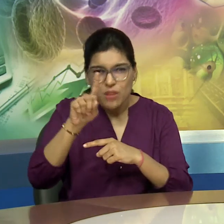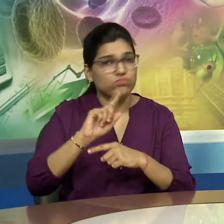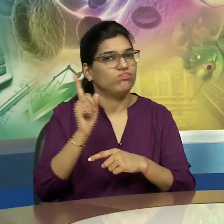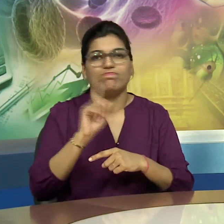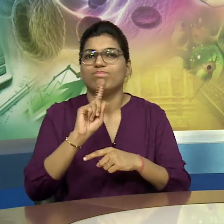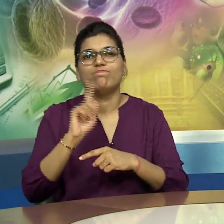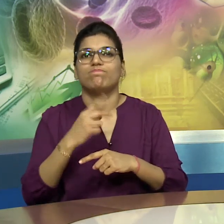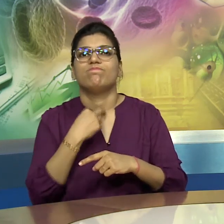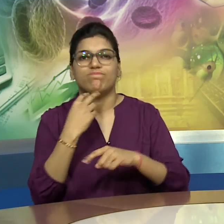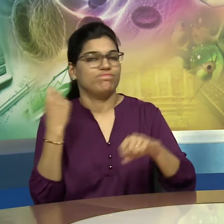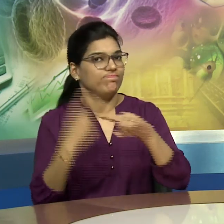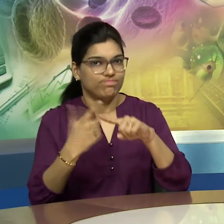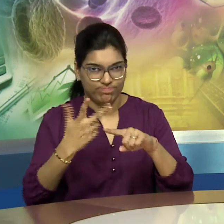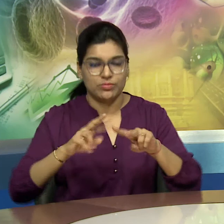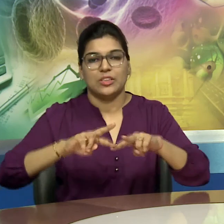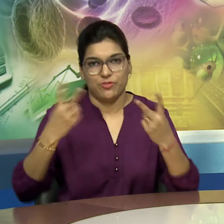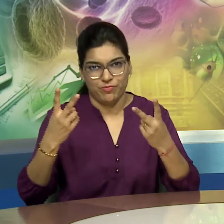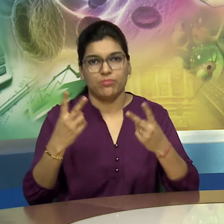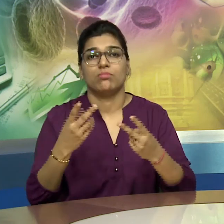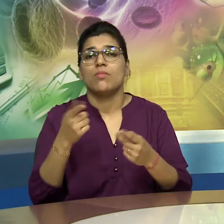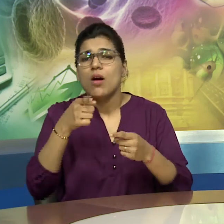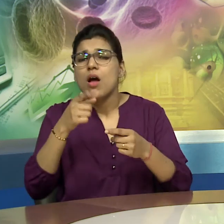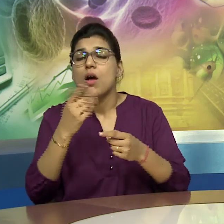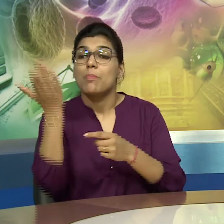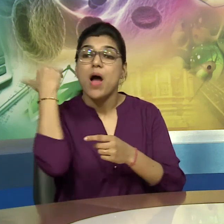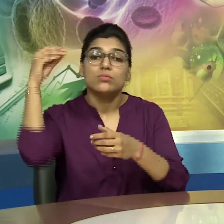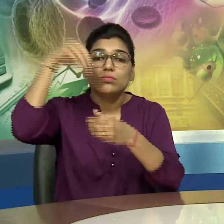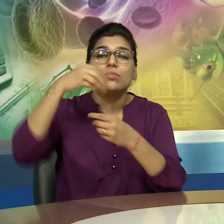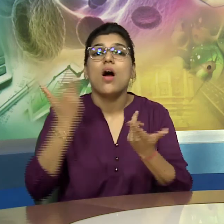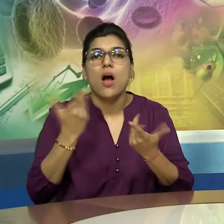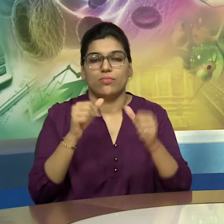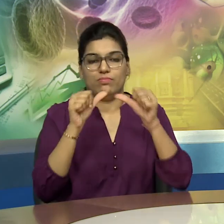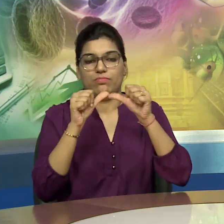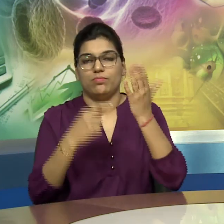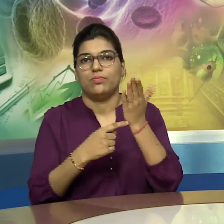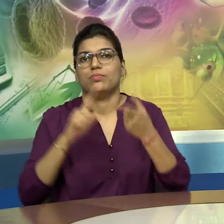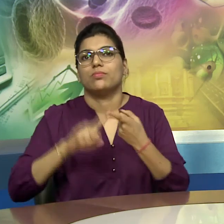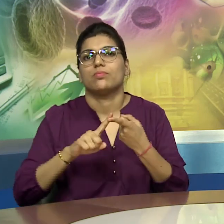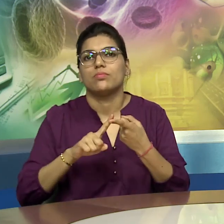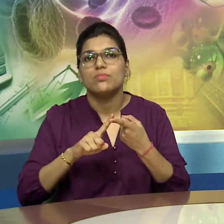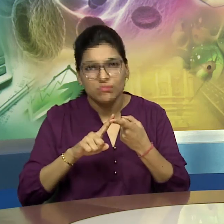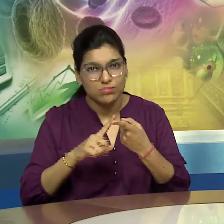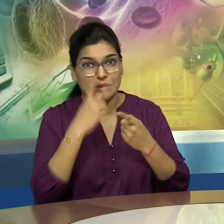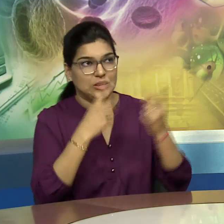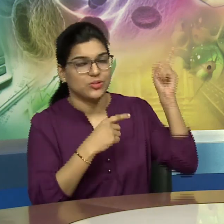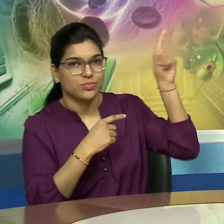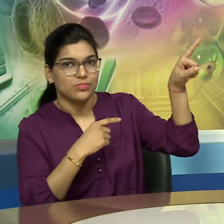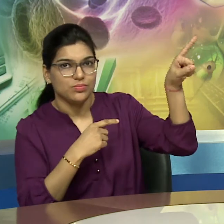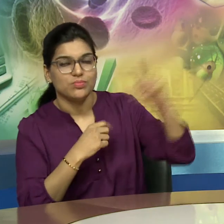different, but these are also simple past forms of the verbs. Like the word eat,